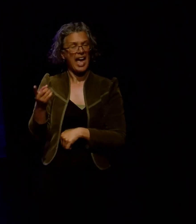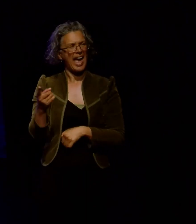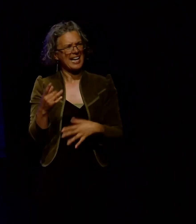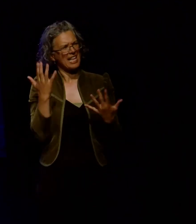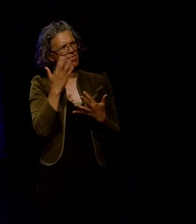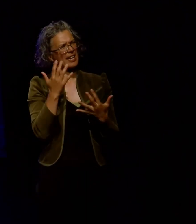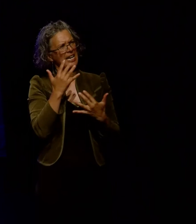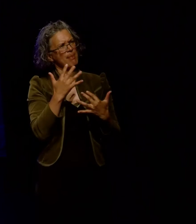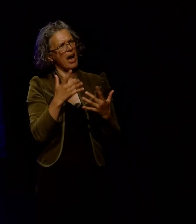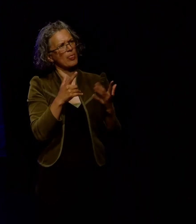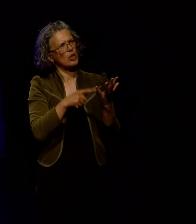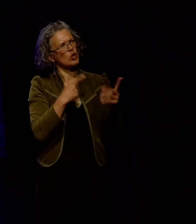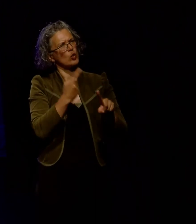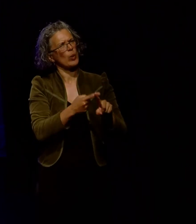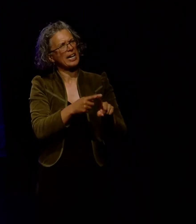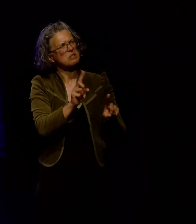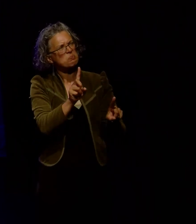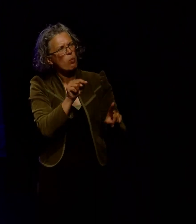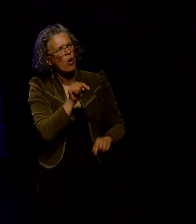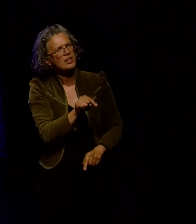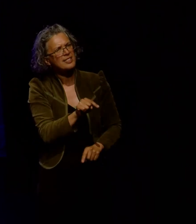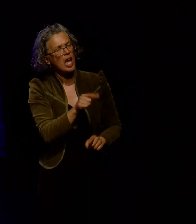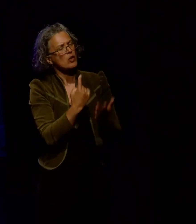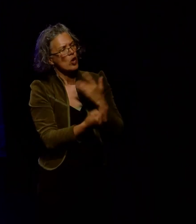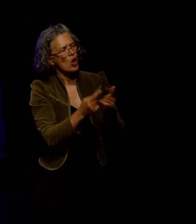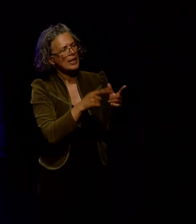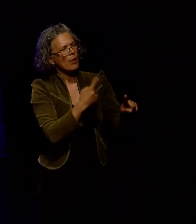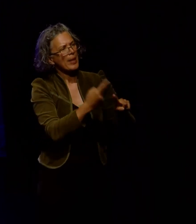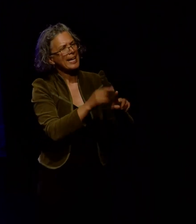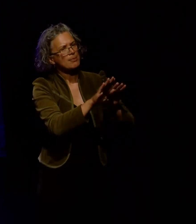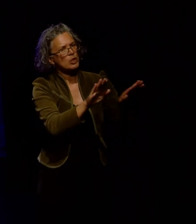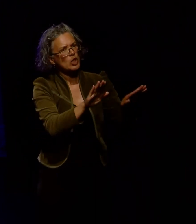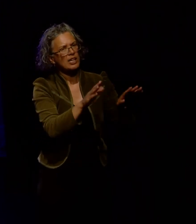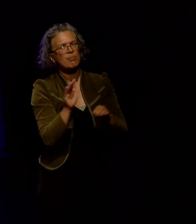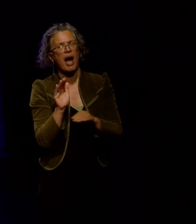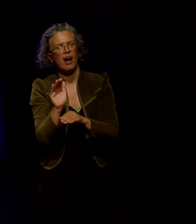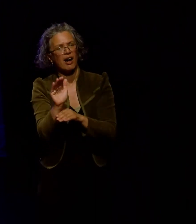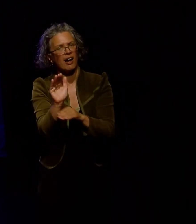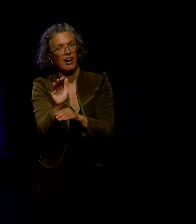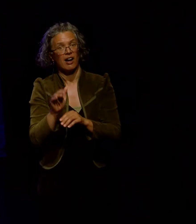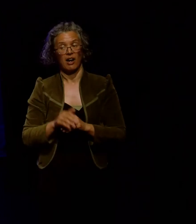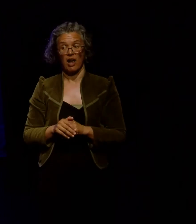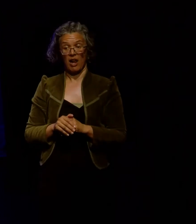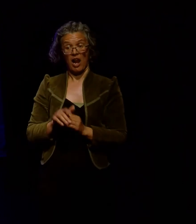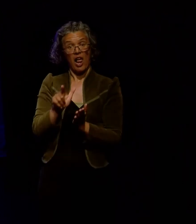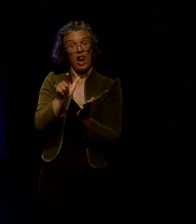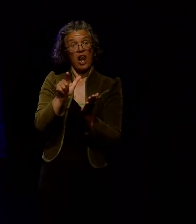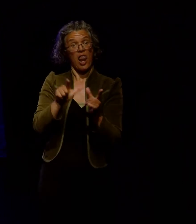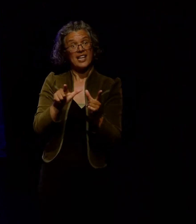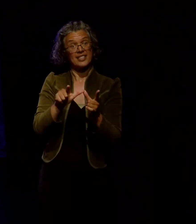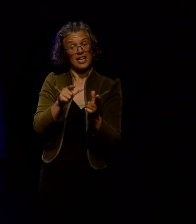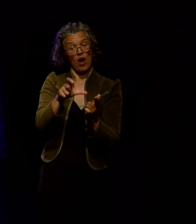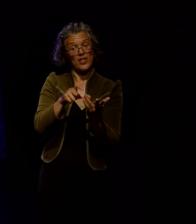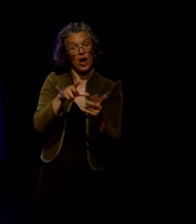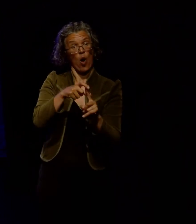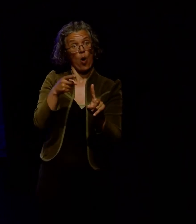the user's experience was going to be from using it within the exhibition environment. Also, establishing the licensing of the code and concept from the onset